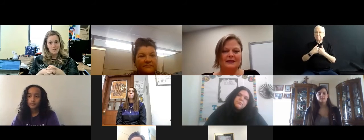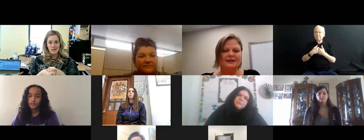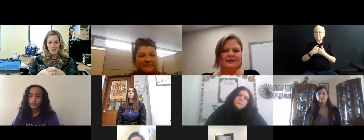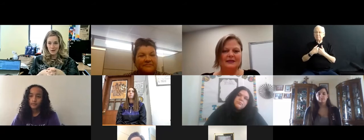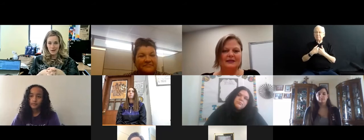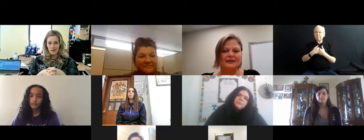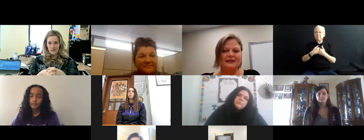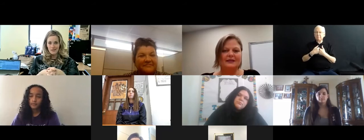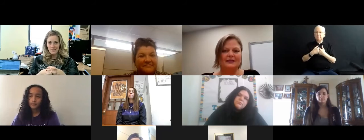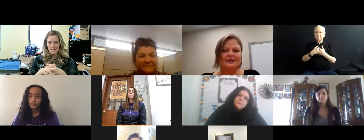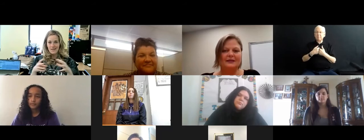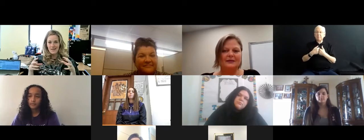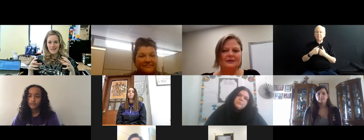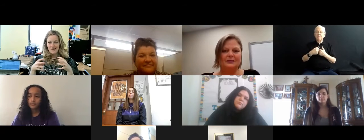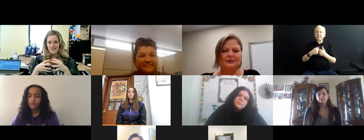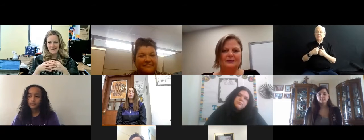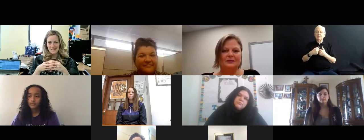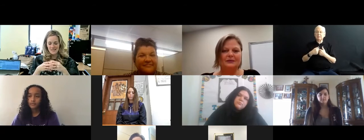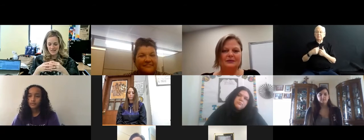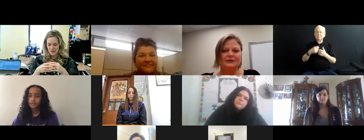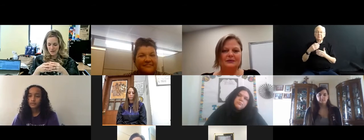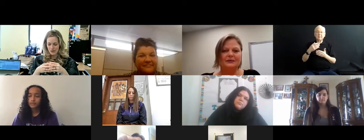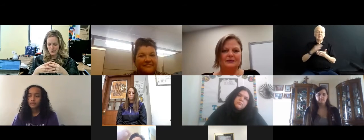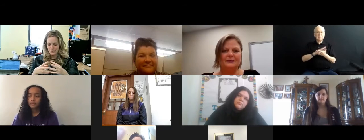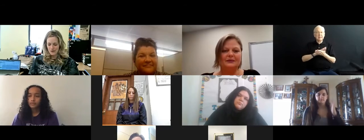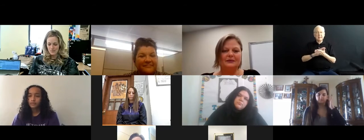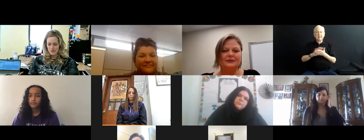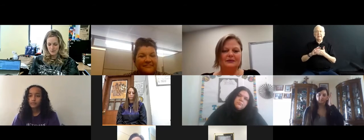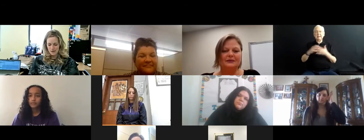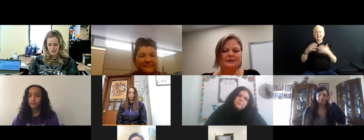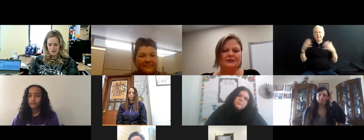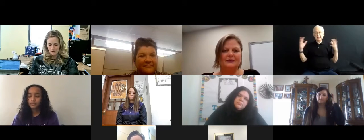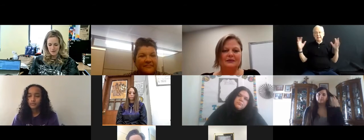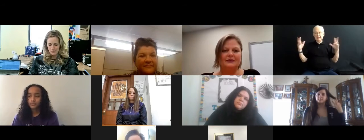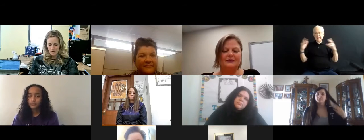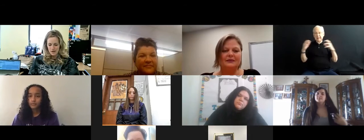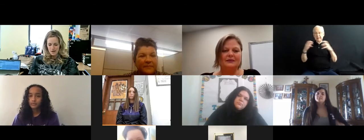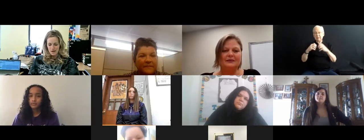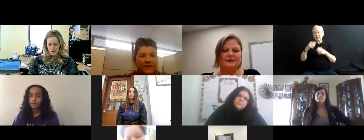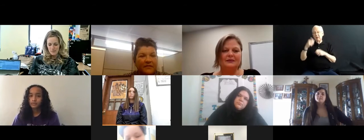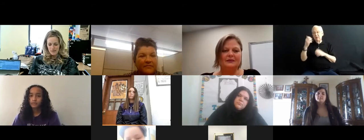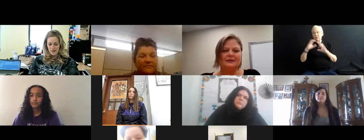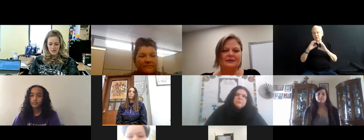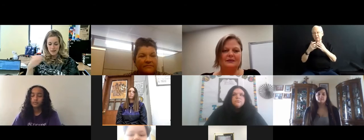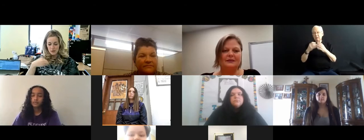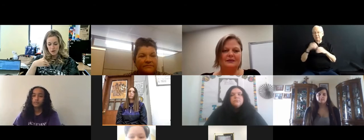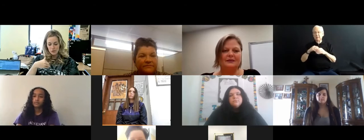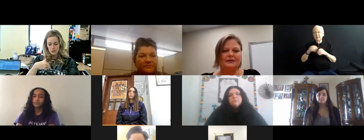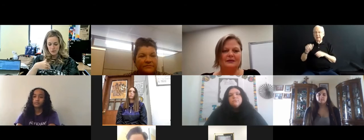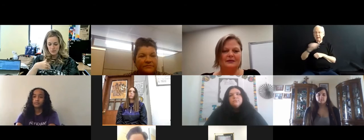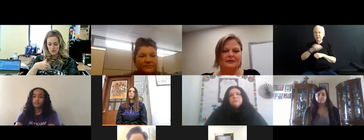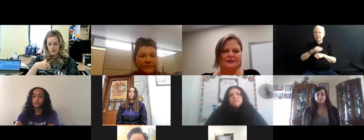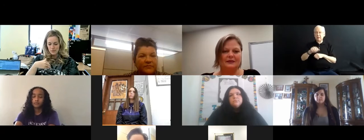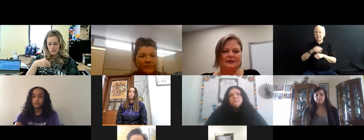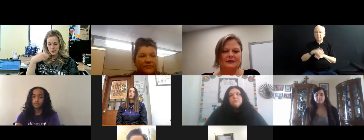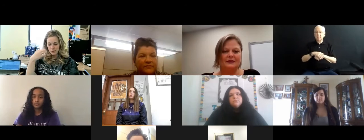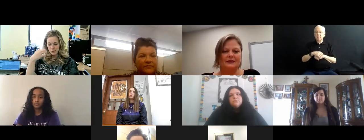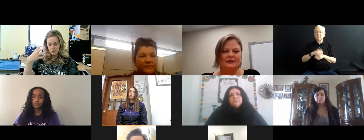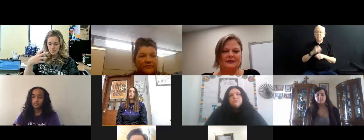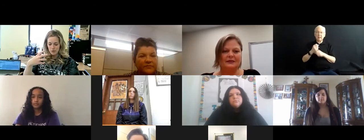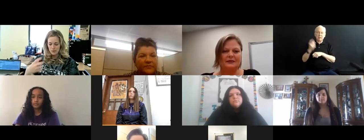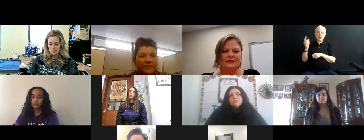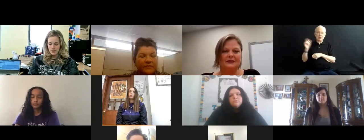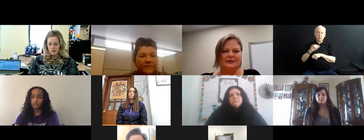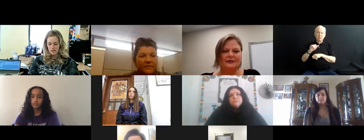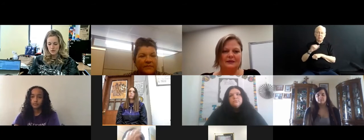ASL clubs in the area and get the kids together and do that together. And then last year also, we were